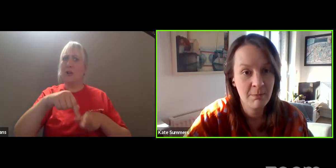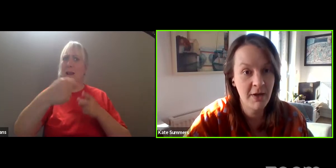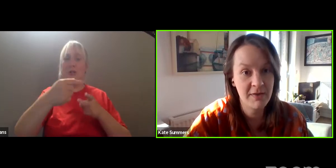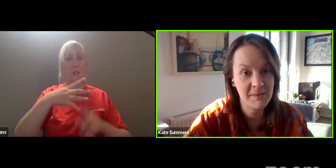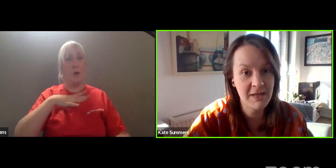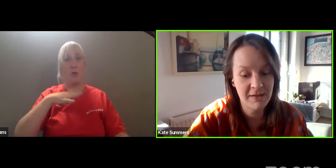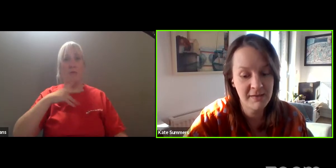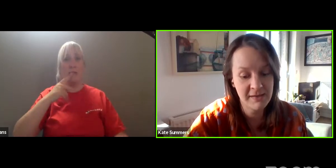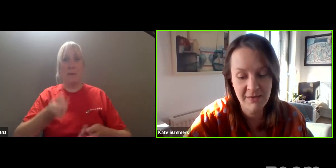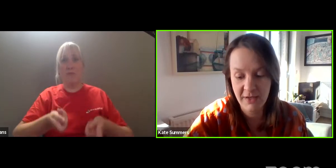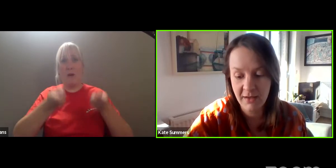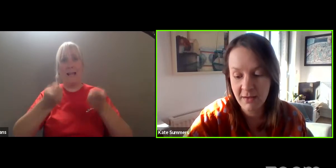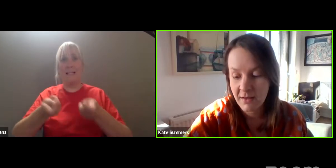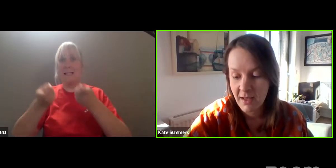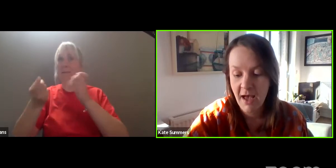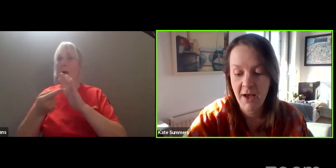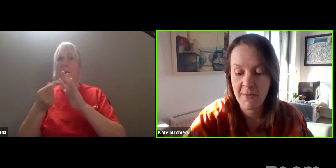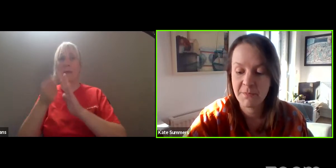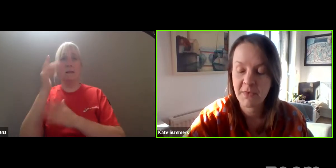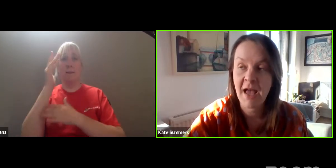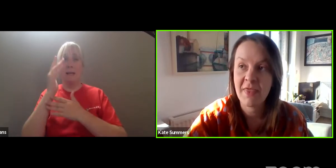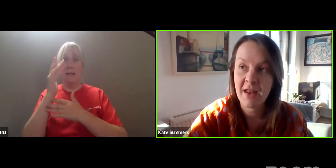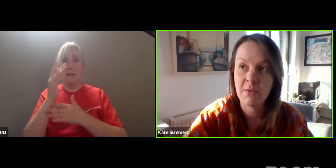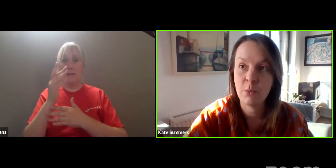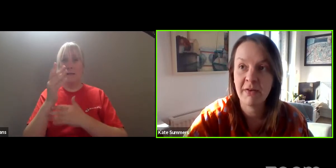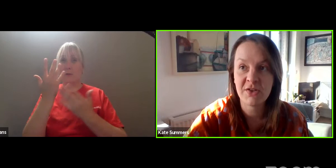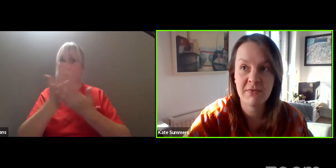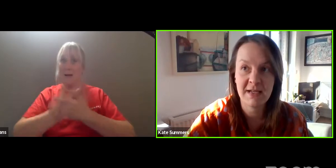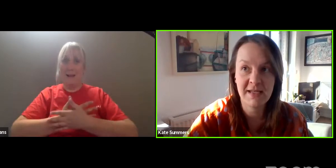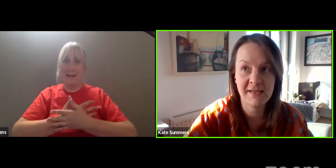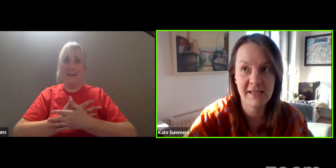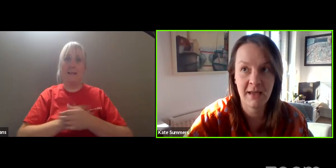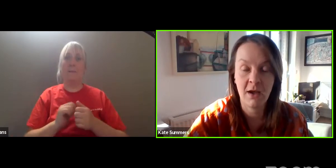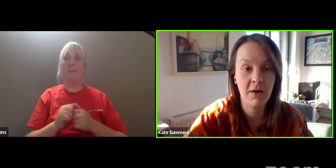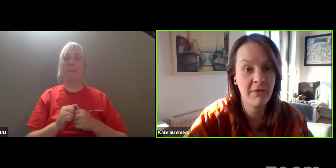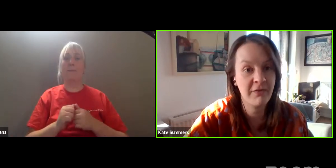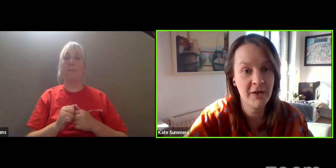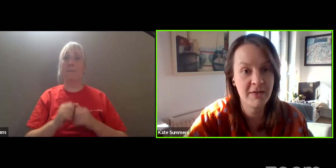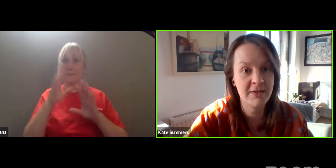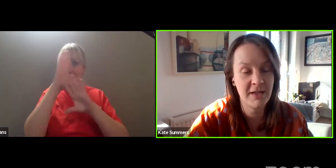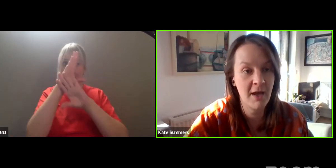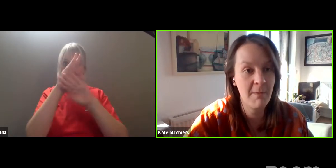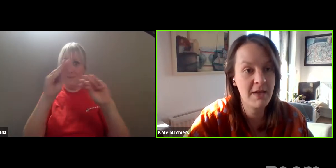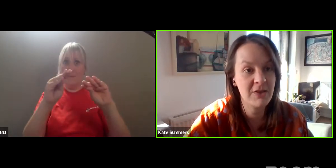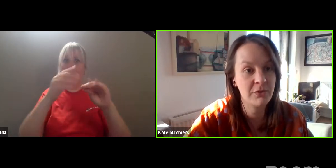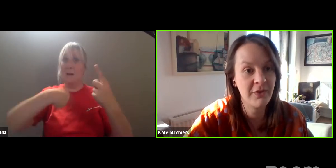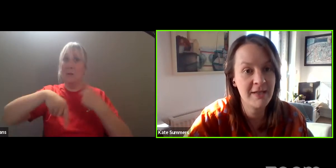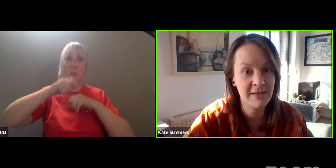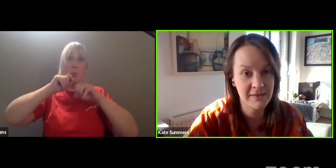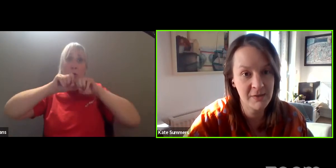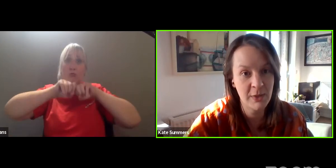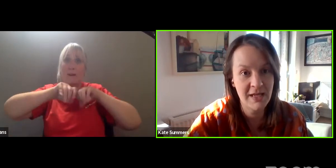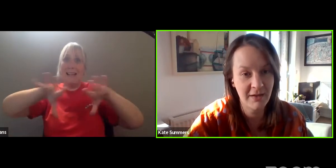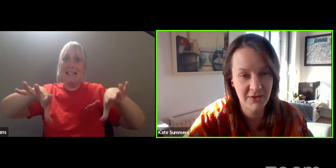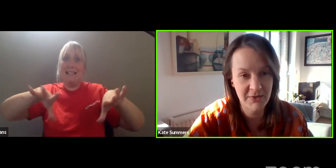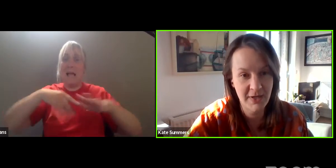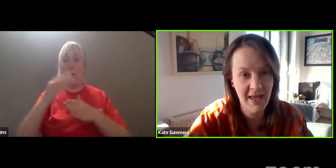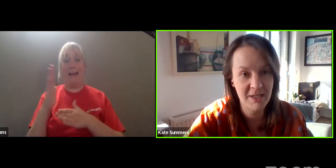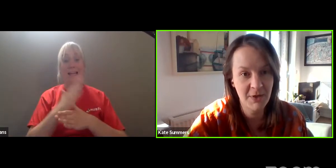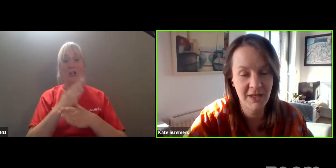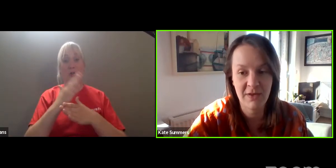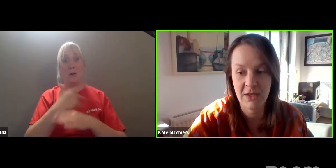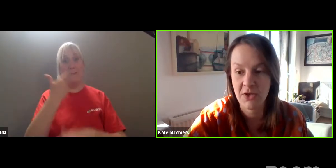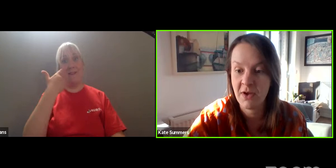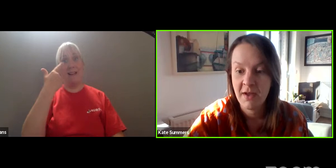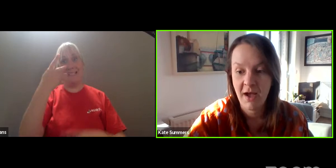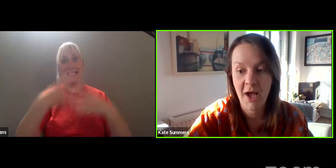raised by other speakers this evening. And then we're actually releasing our first initial findings this week. And I just want to